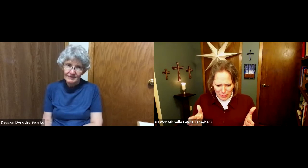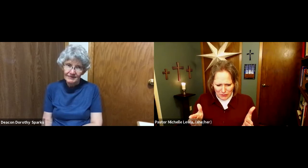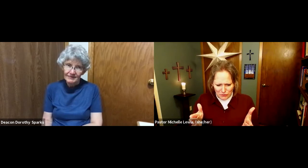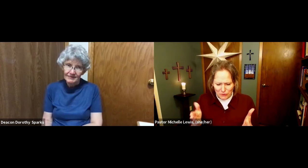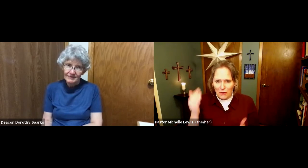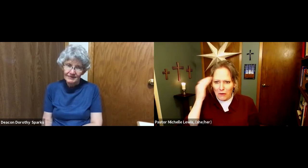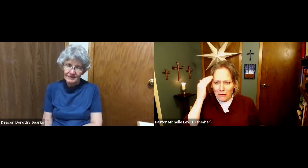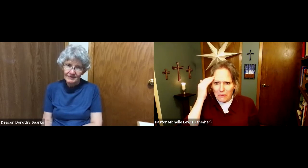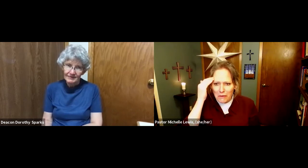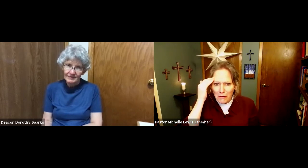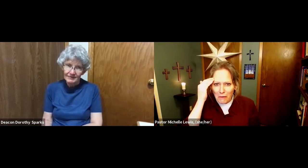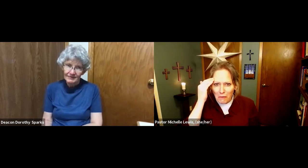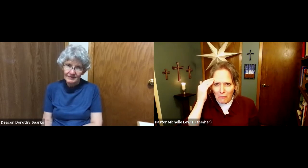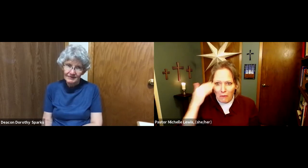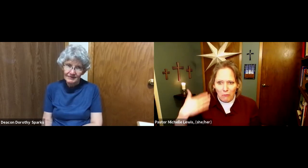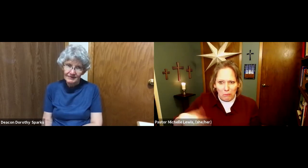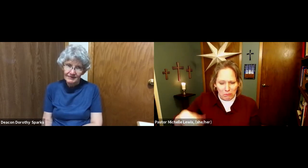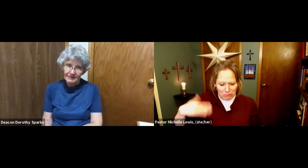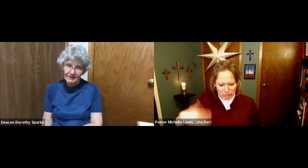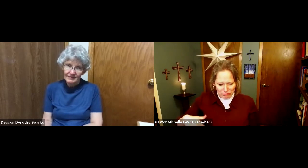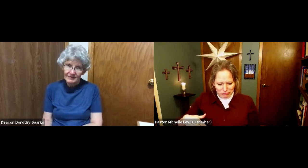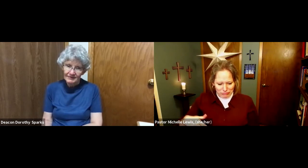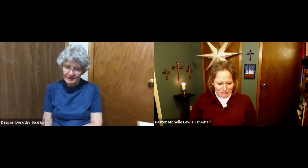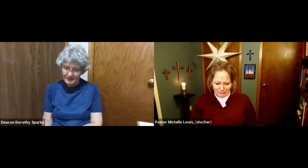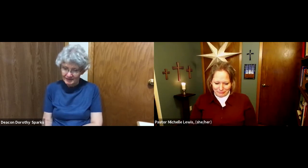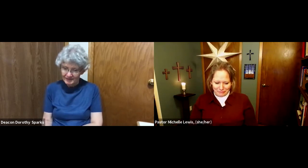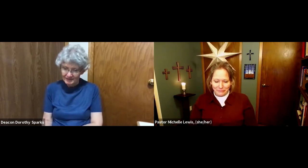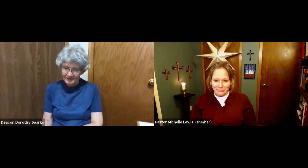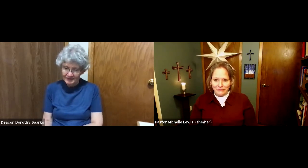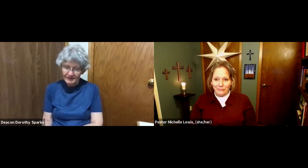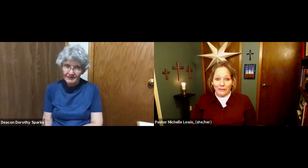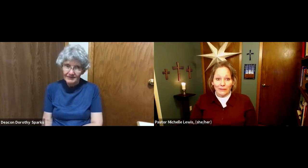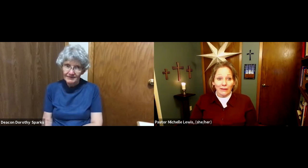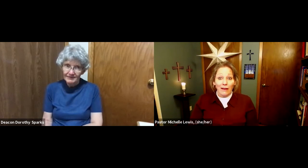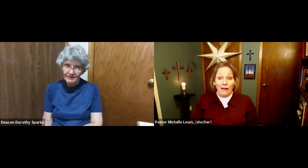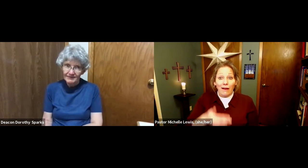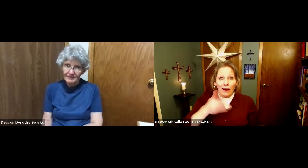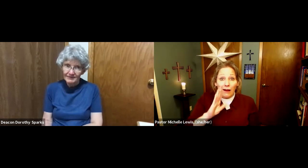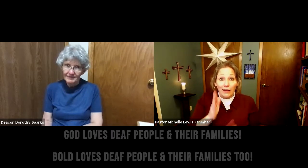comes from strangers and often from unexpected people.